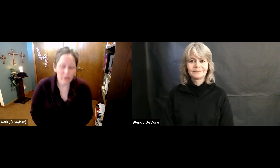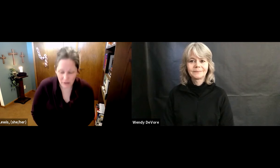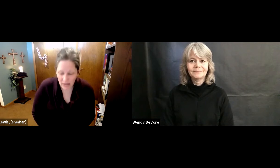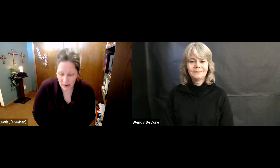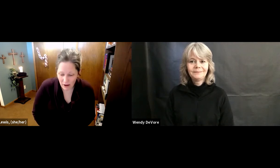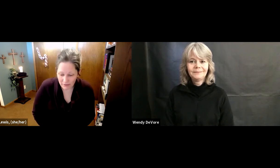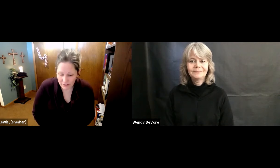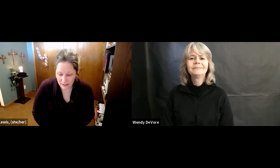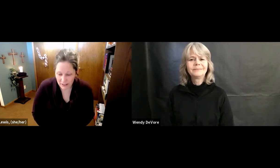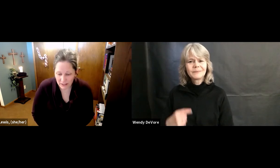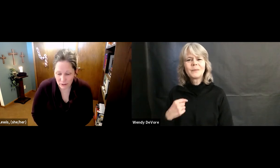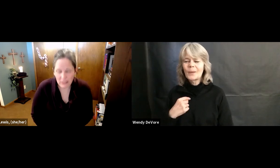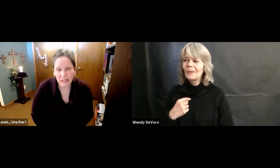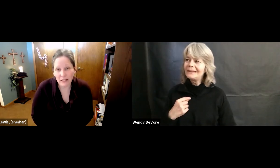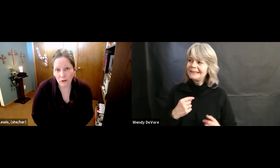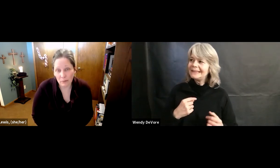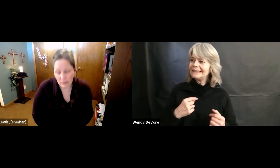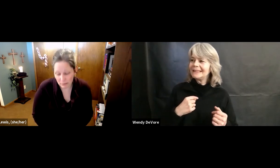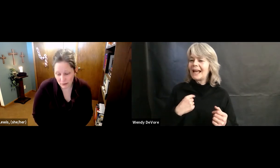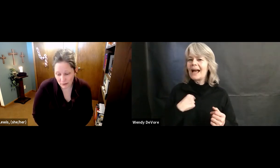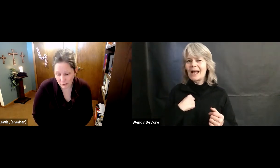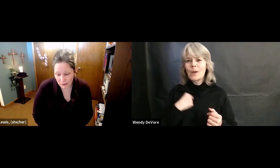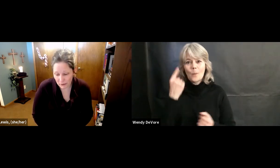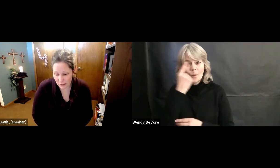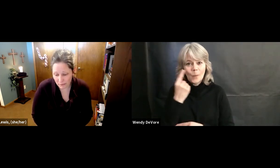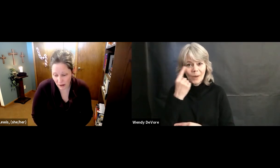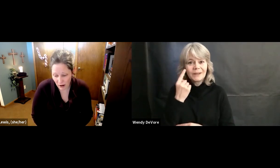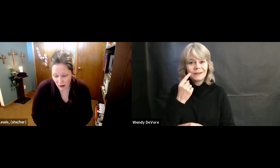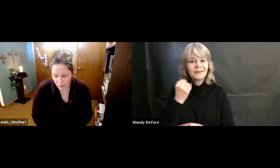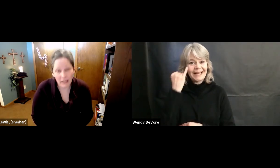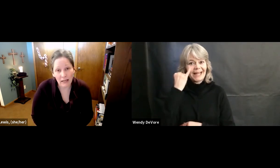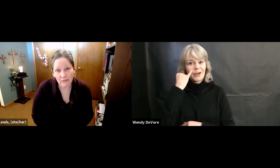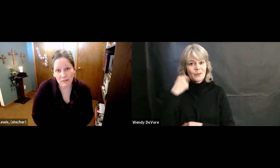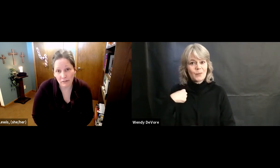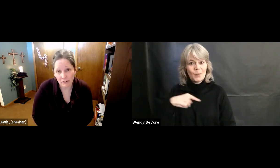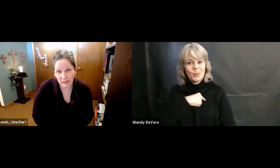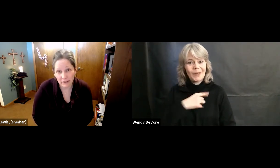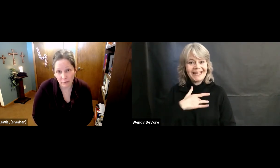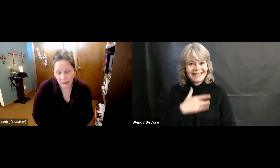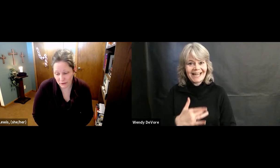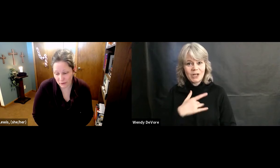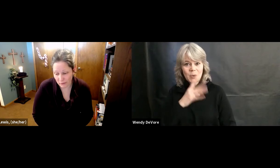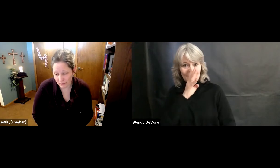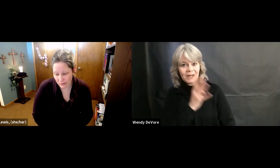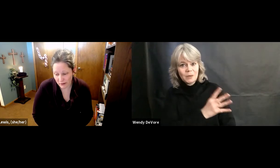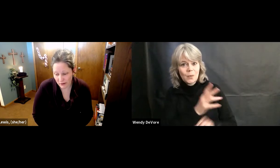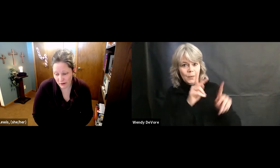I wonder, how often do we ignore people who behave differently than we